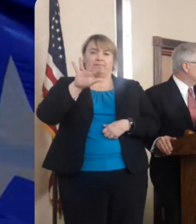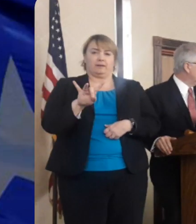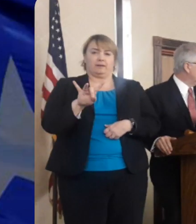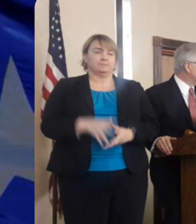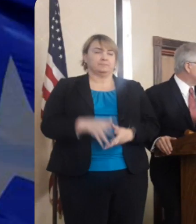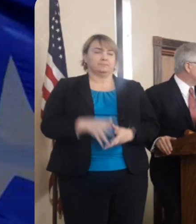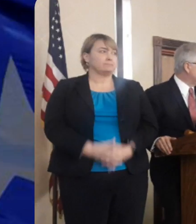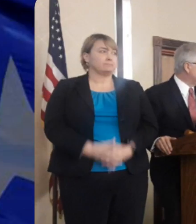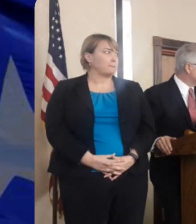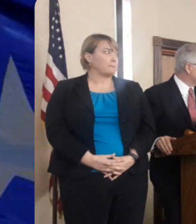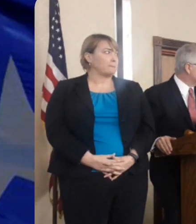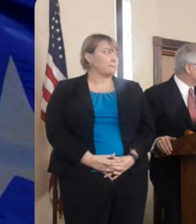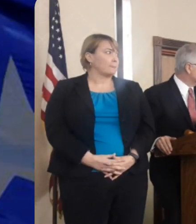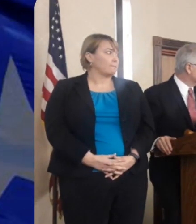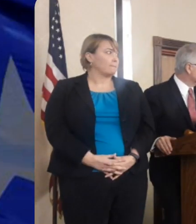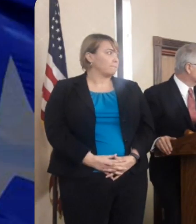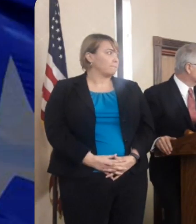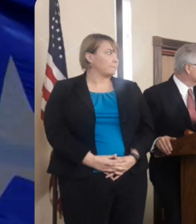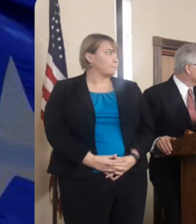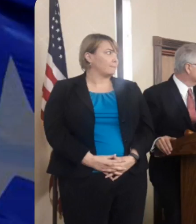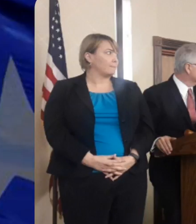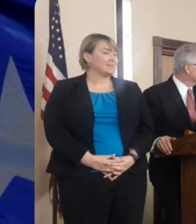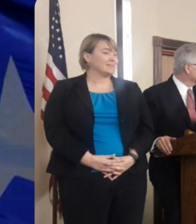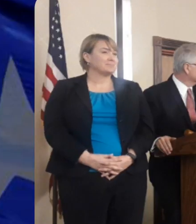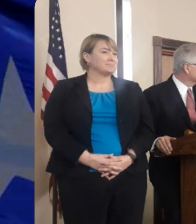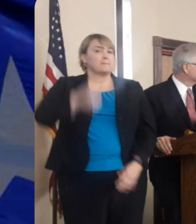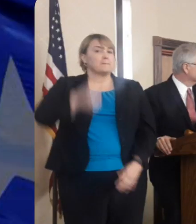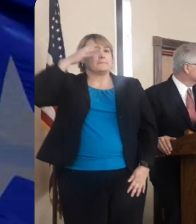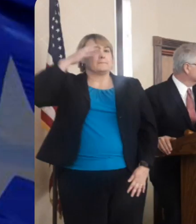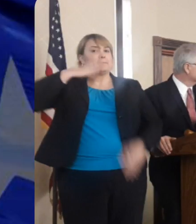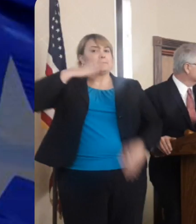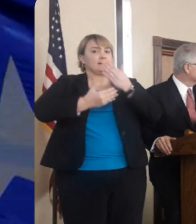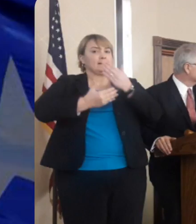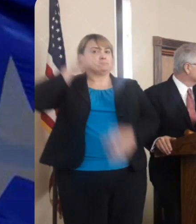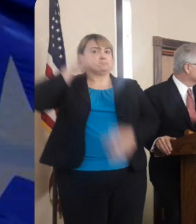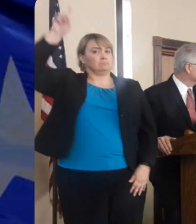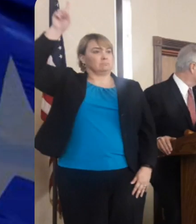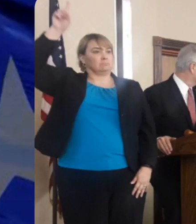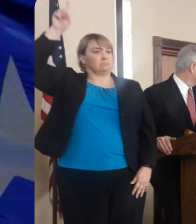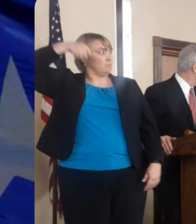Point at Spencer. Yeah, make sure you don't point at this.